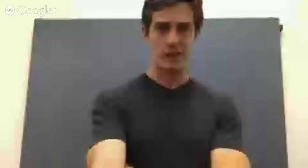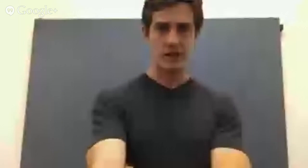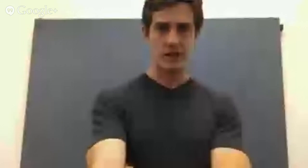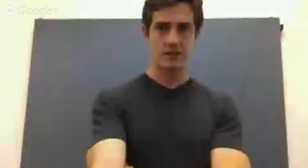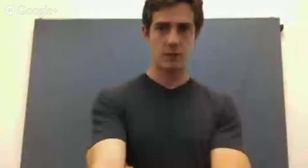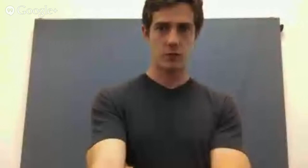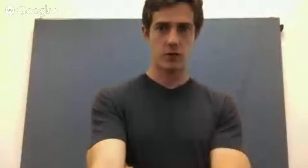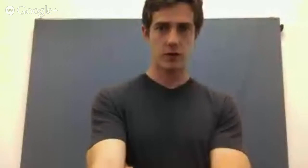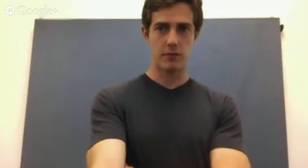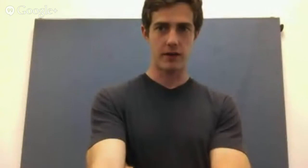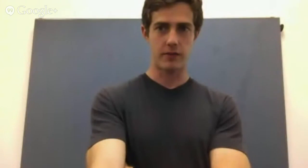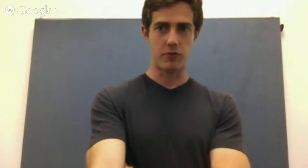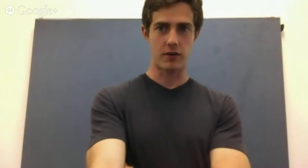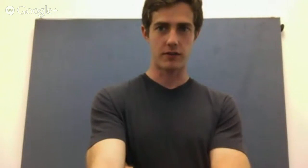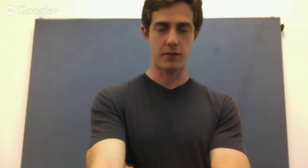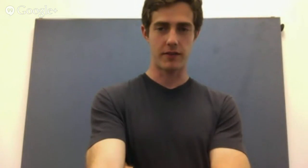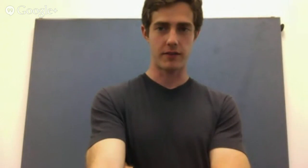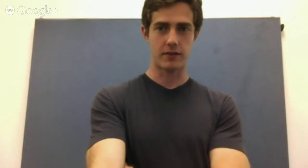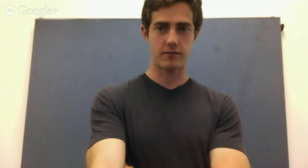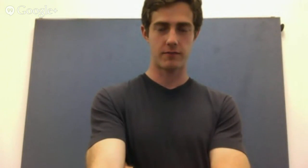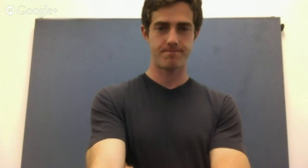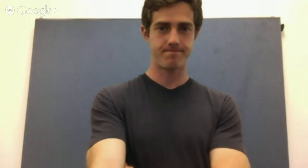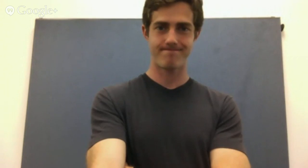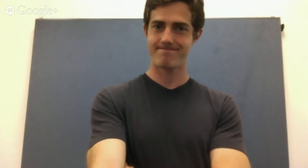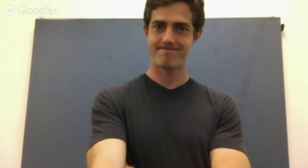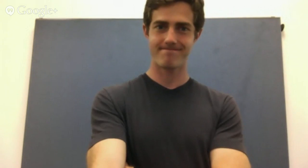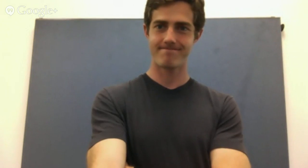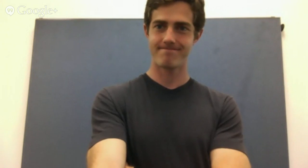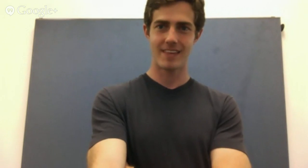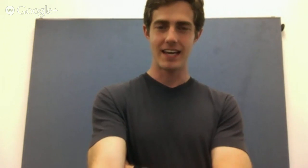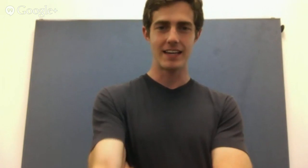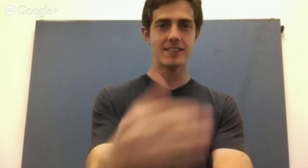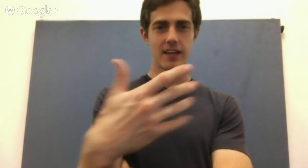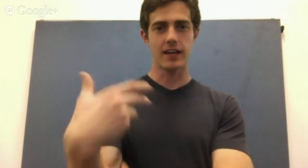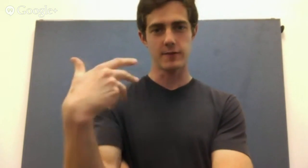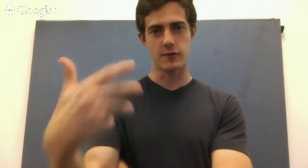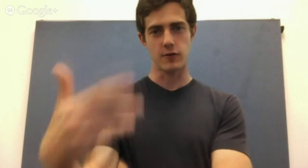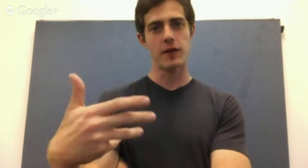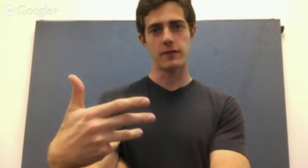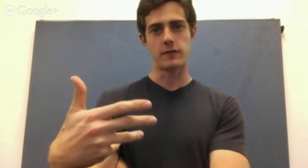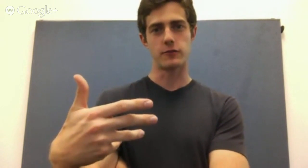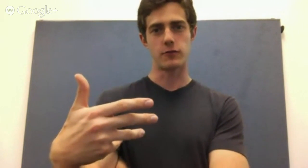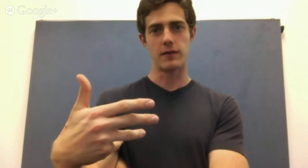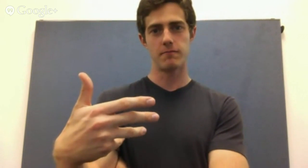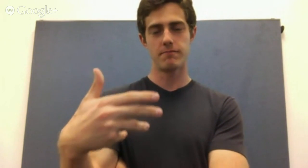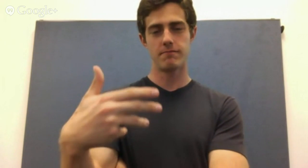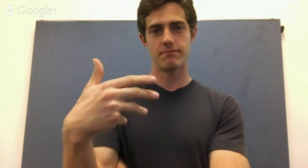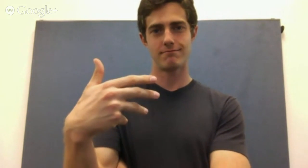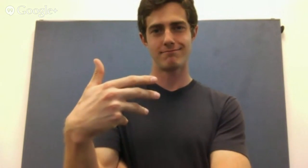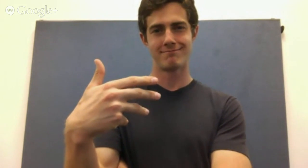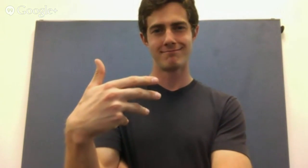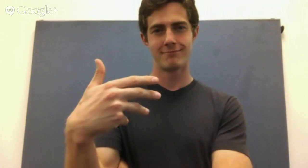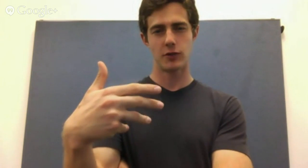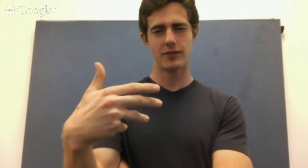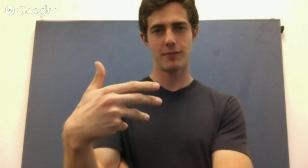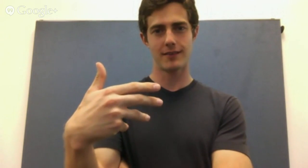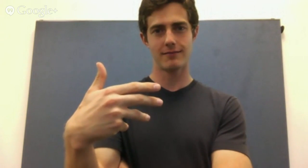It's still warning me about the. It's like I have to terminate the stream or something.